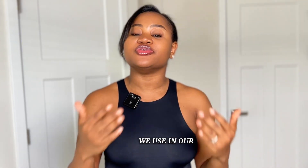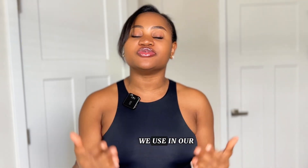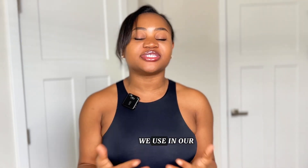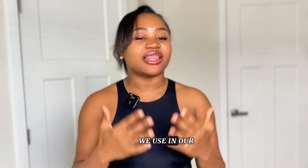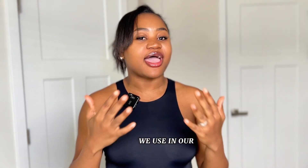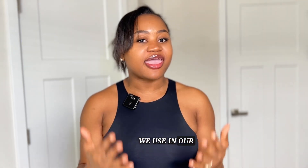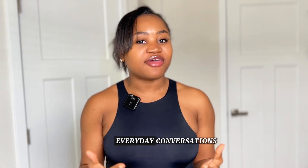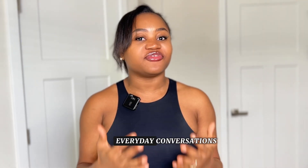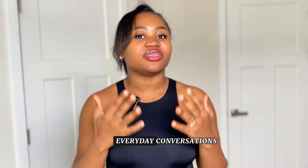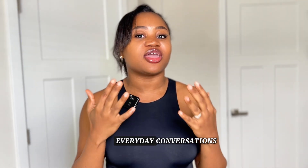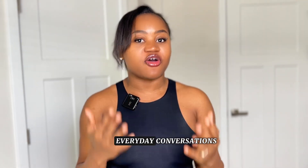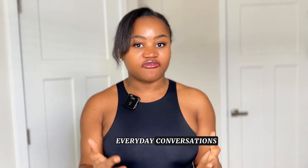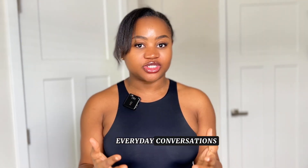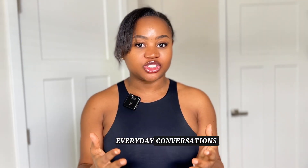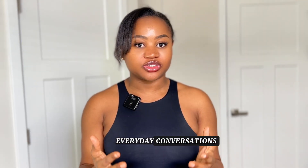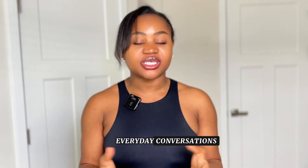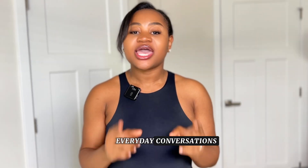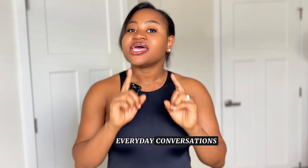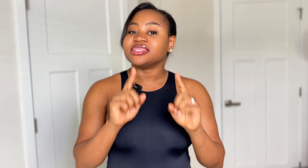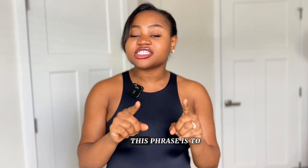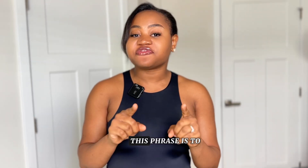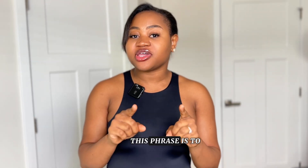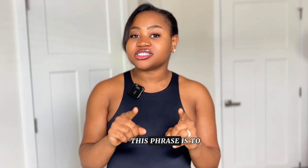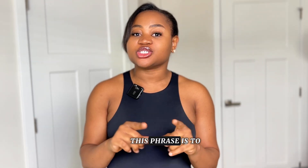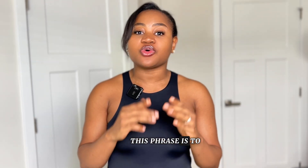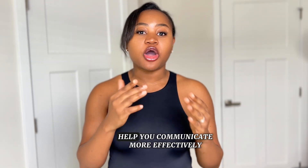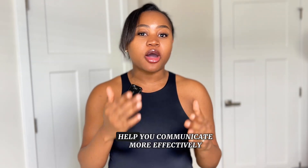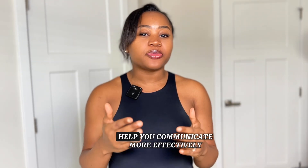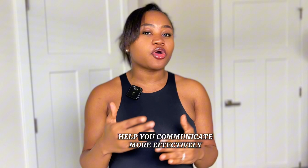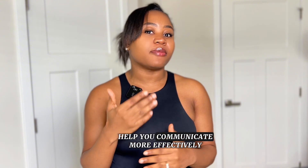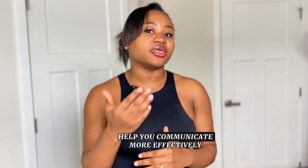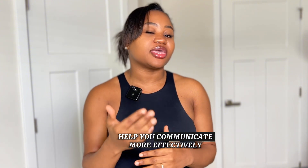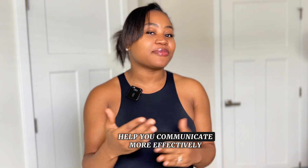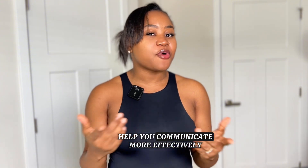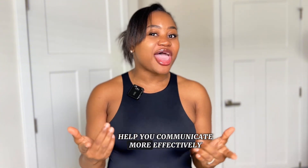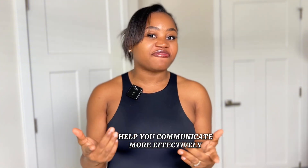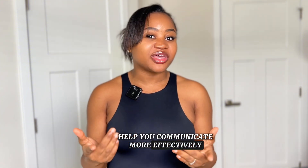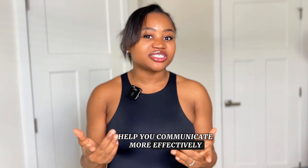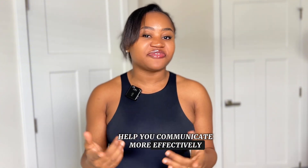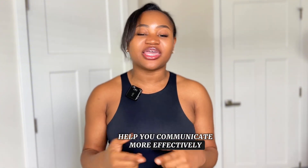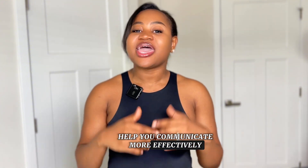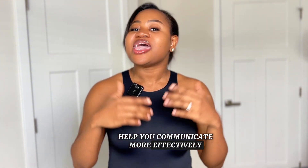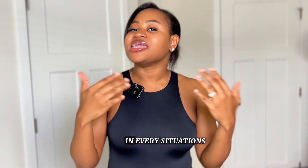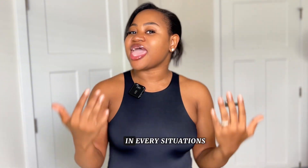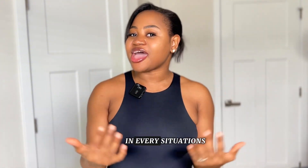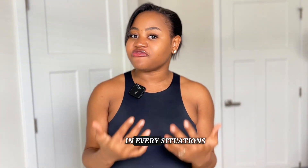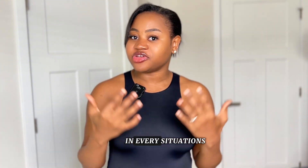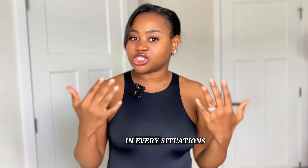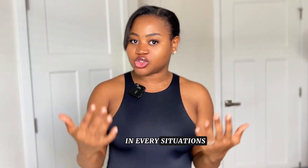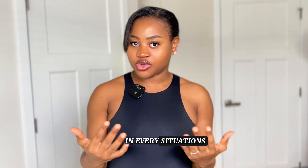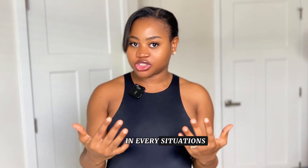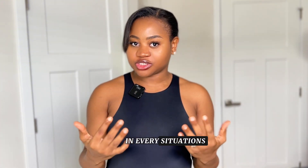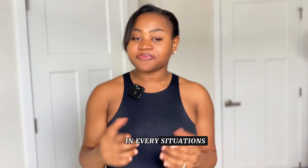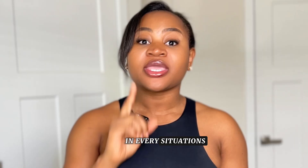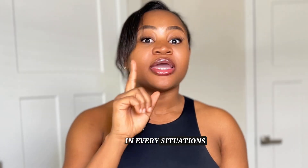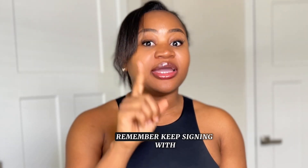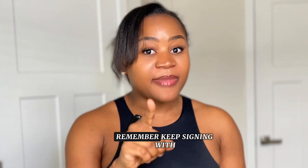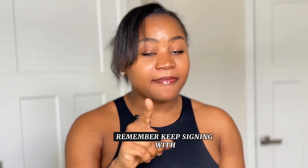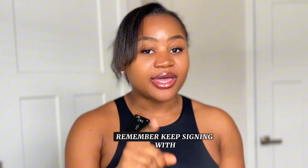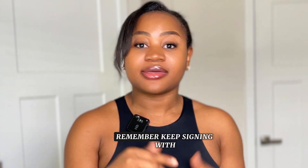use in our everyday conversations. These phrases will help you communicate more effectively in every situation. Remember,